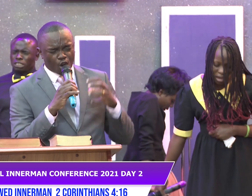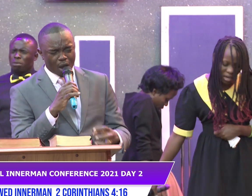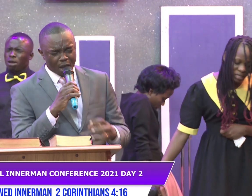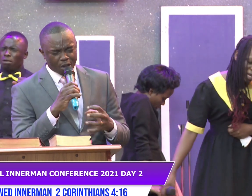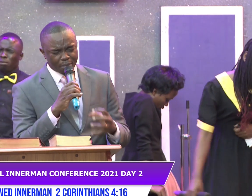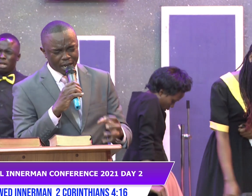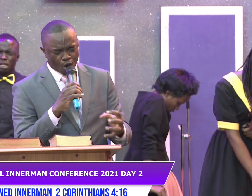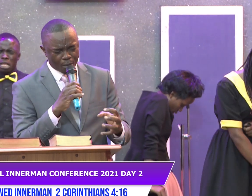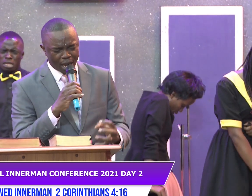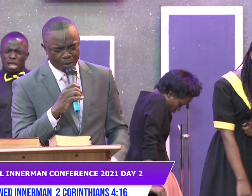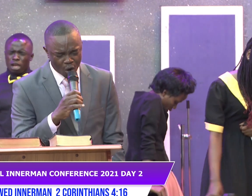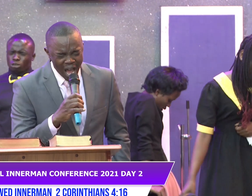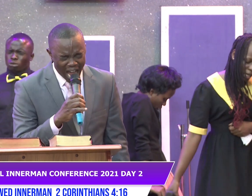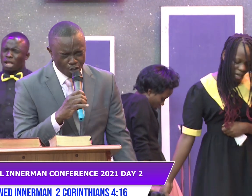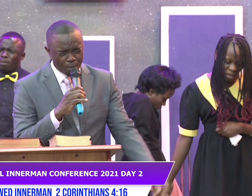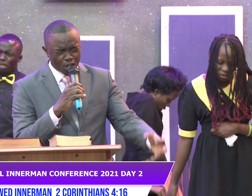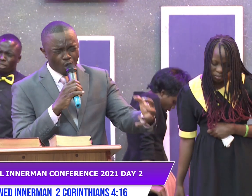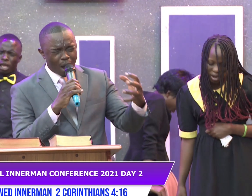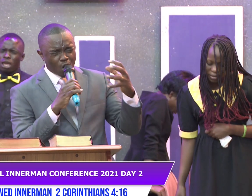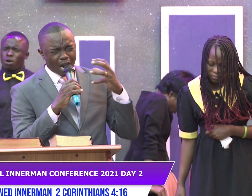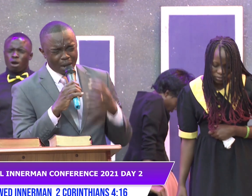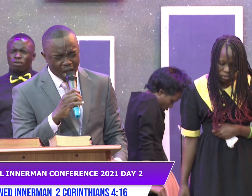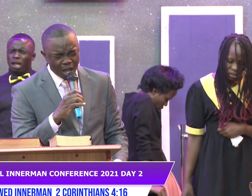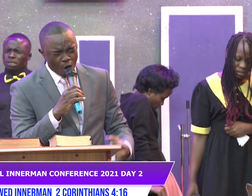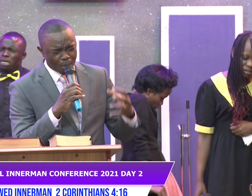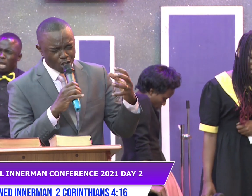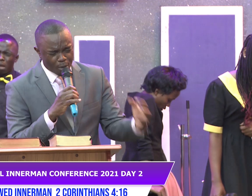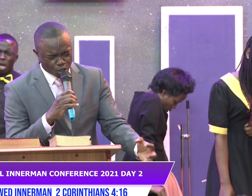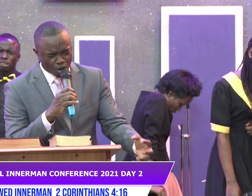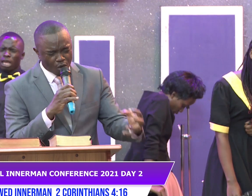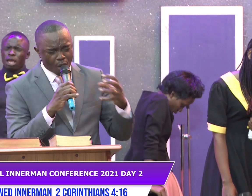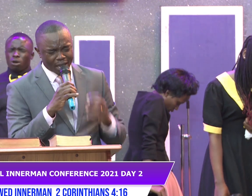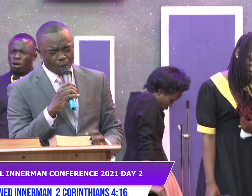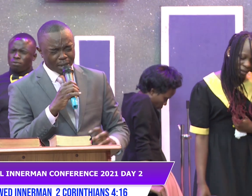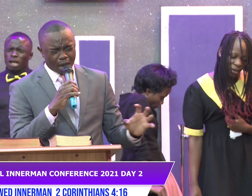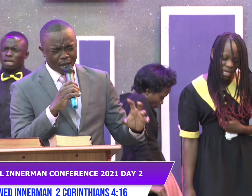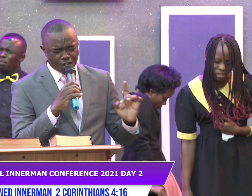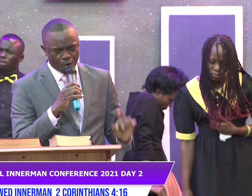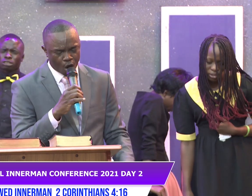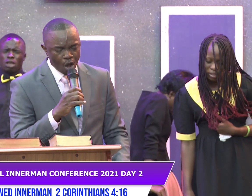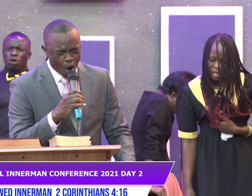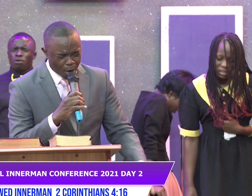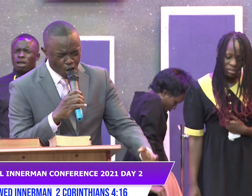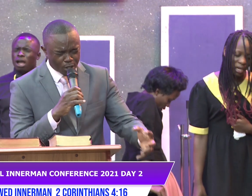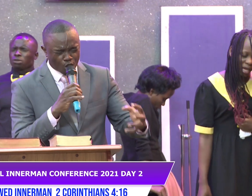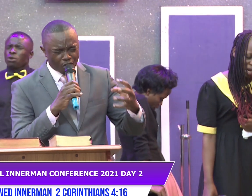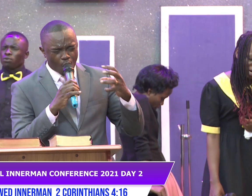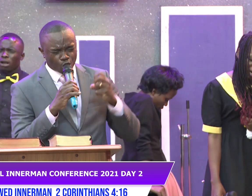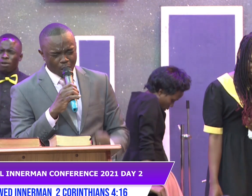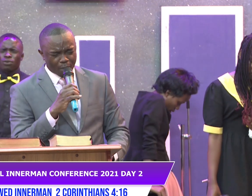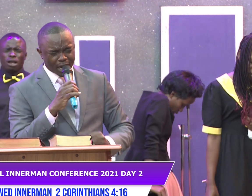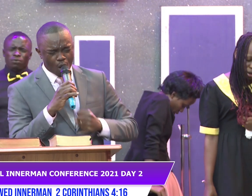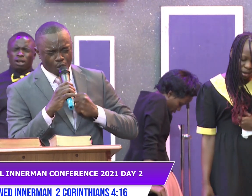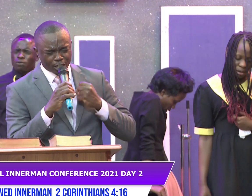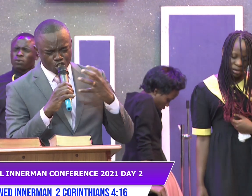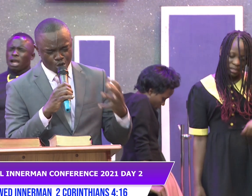otuyamba ebikolwa byaffe bibereko obulamu ayo omwoyo wa mukama omwoyo omutukuvu wobera wabera wenjawulo omwoyo omutukuvu